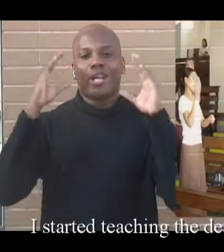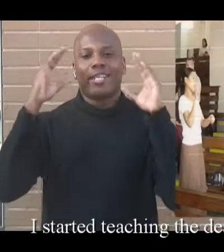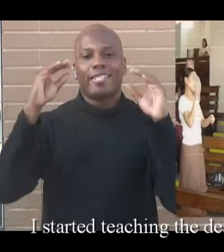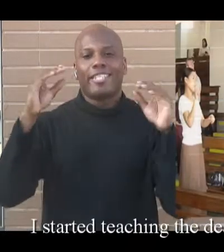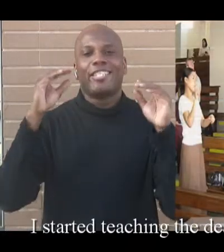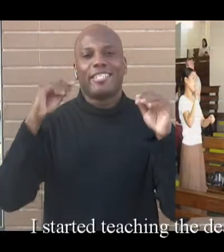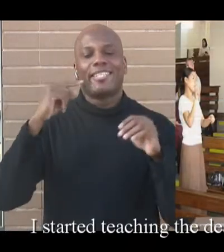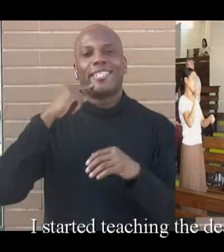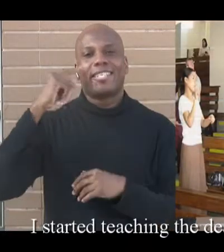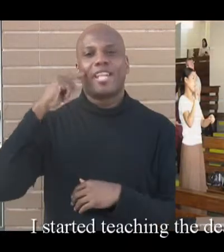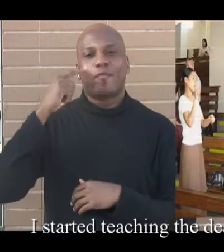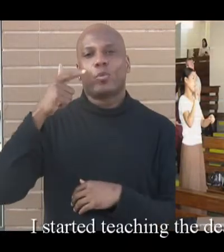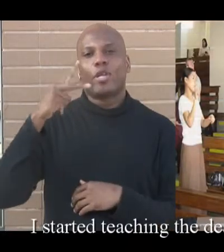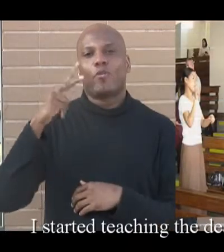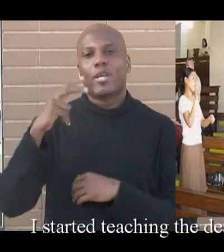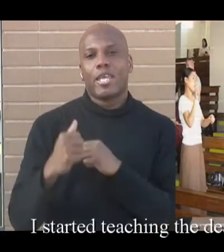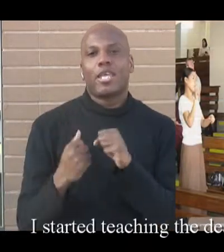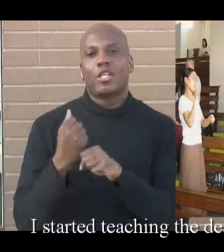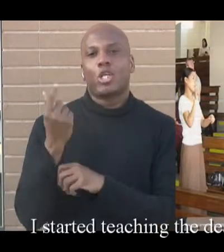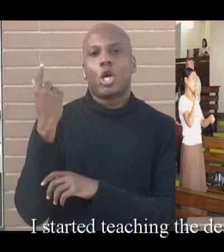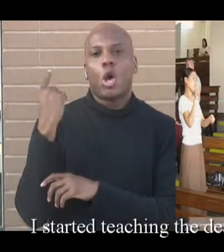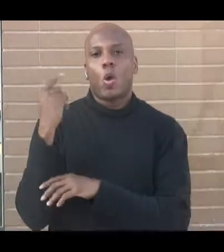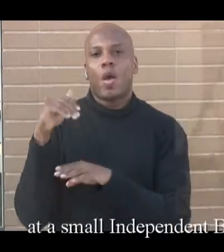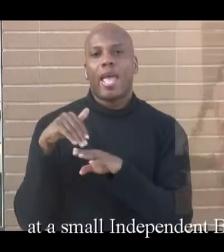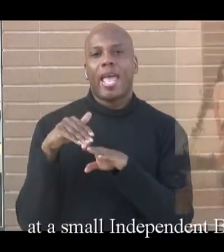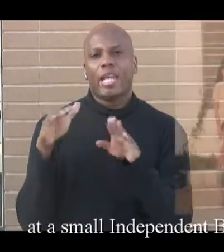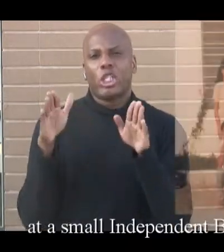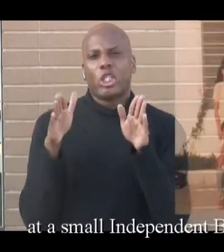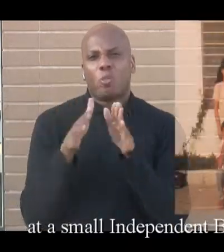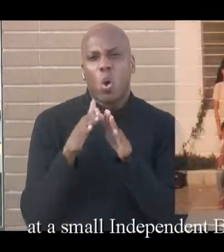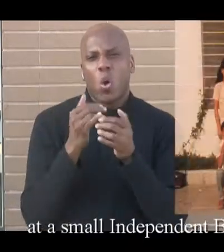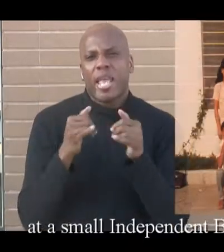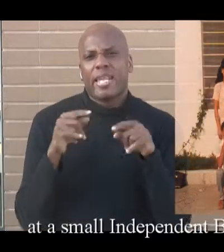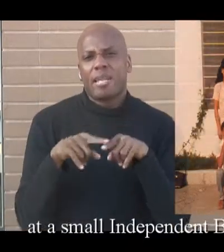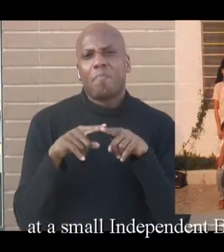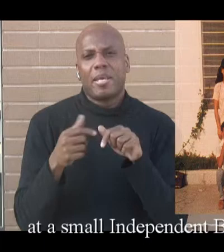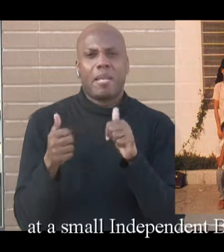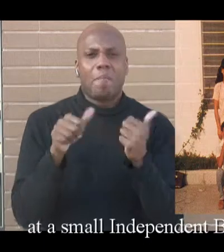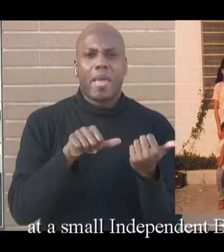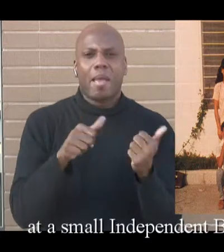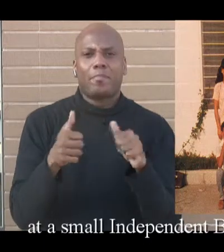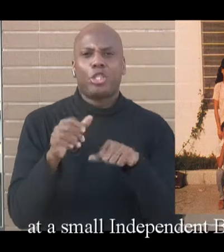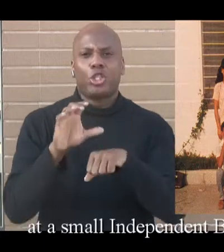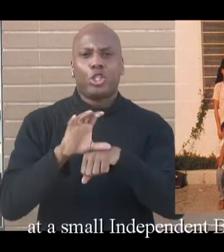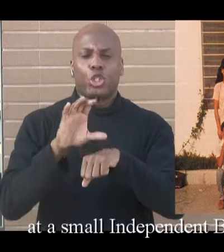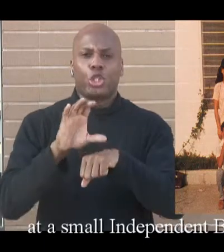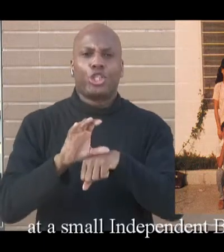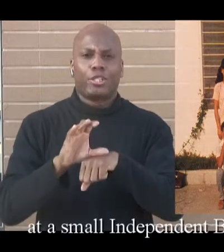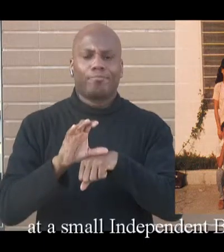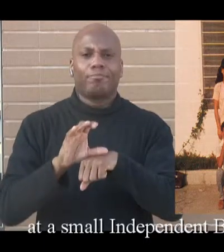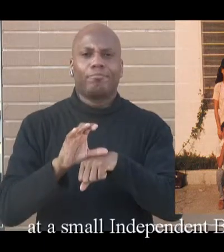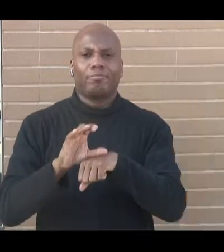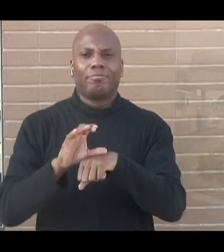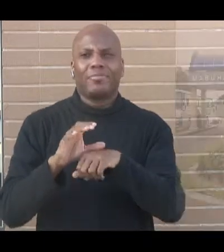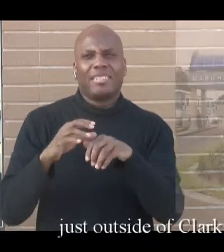I started teaching the deaf 23 years ago at a small independent Baptist